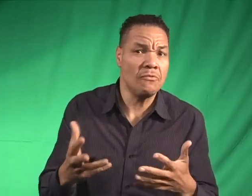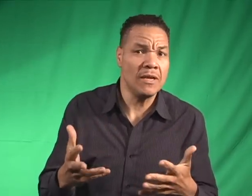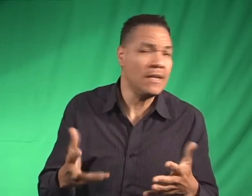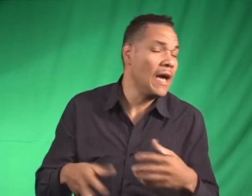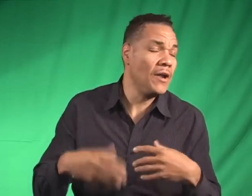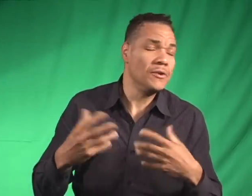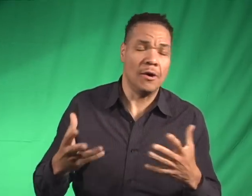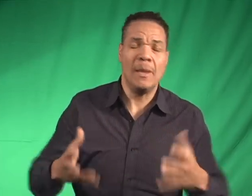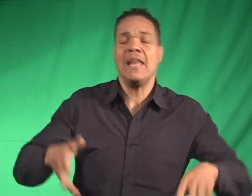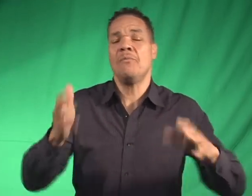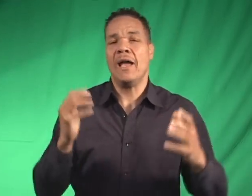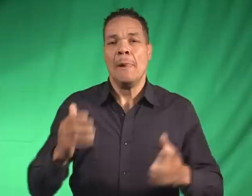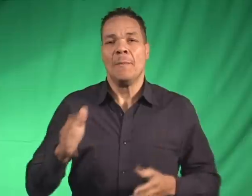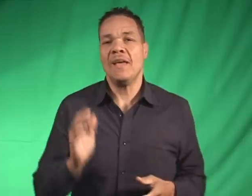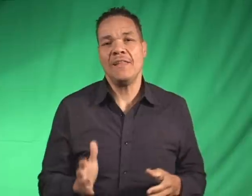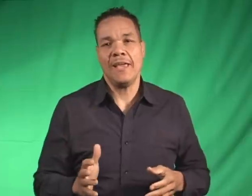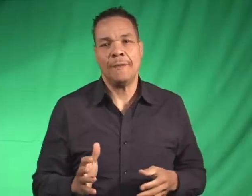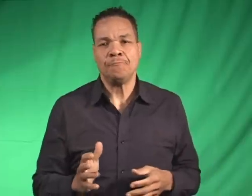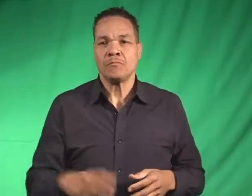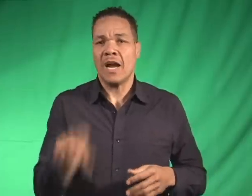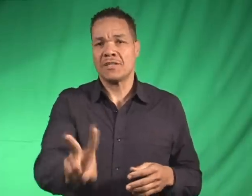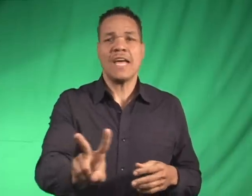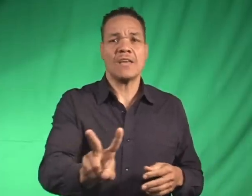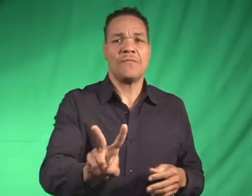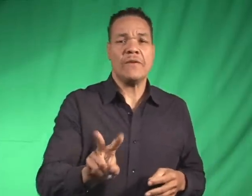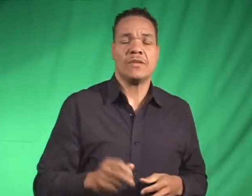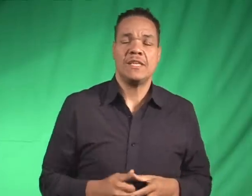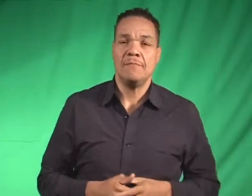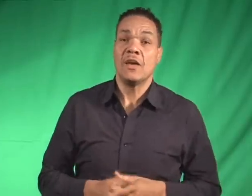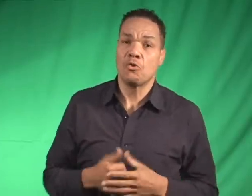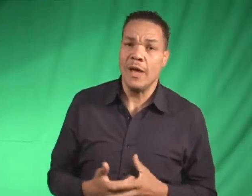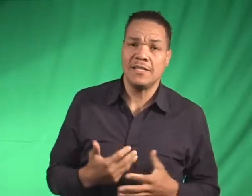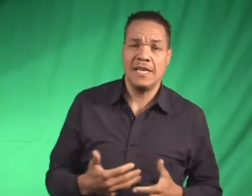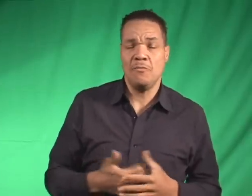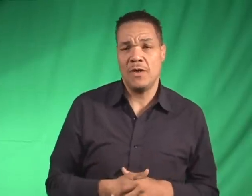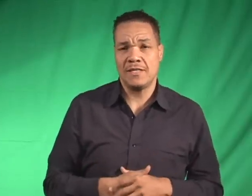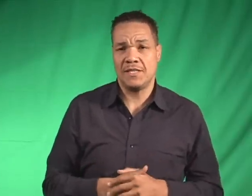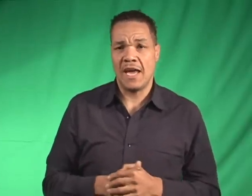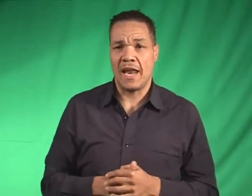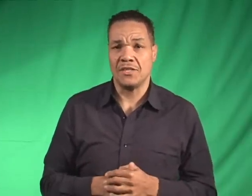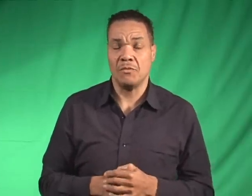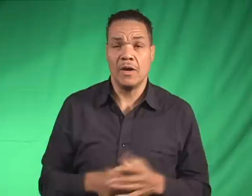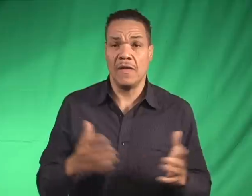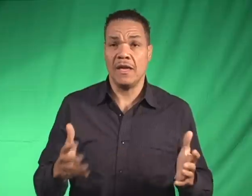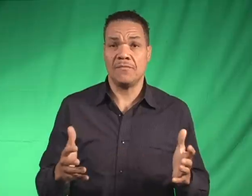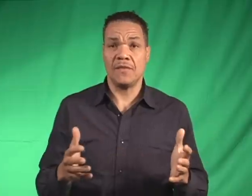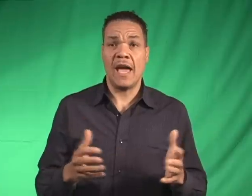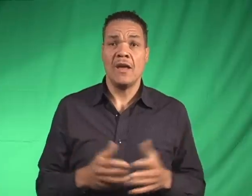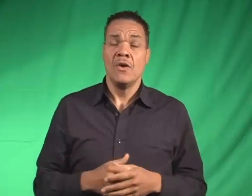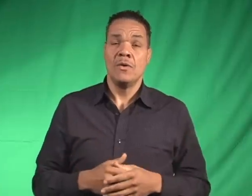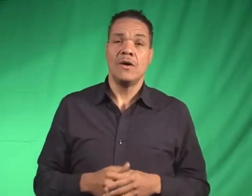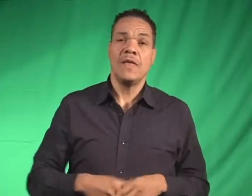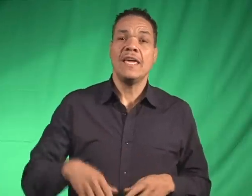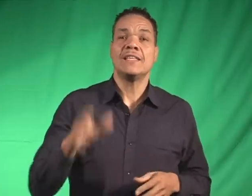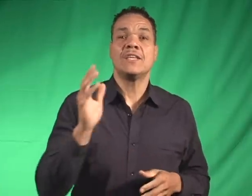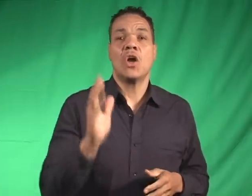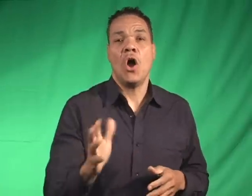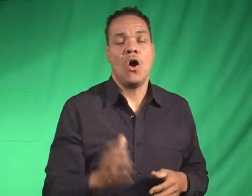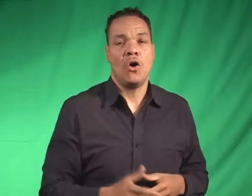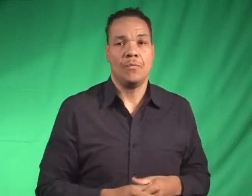again? I don't know. But anyway, in the end, our second favorite team, the gray team, wins the challenge. And what do they get for that? Well, they get to call home. Now,